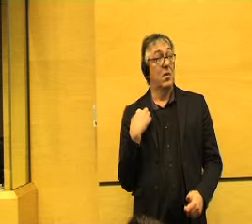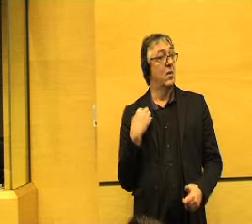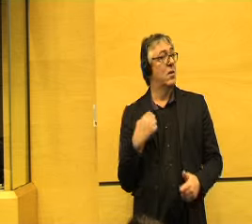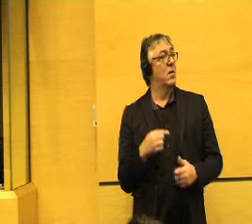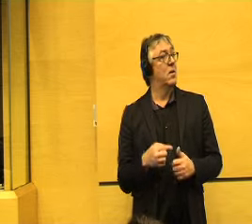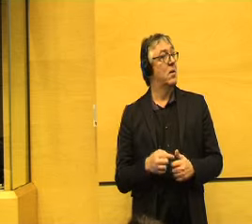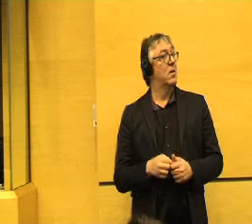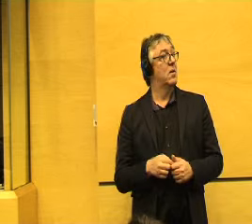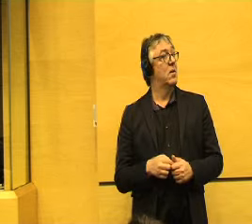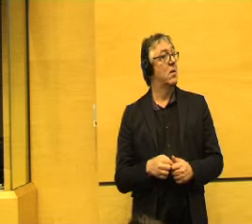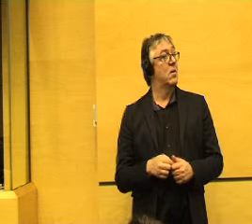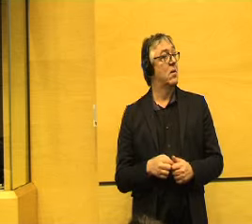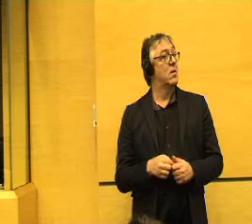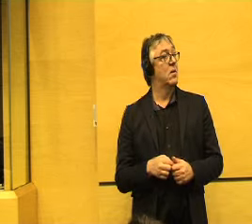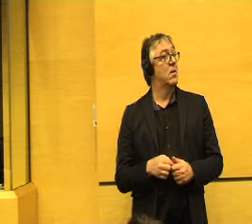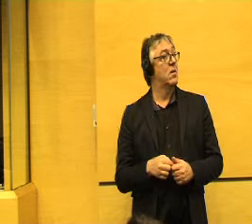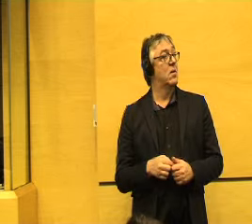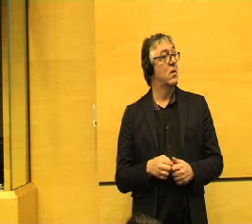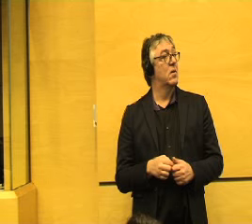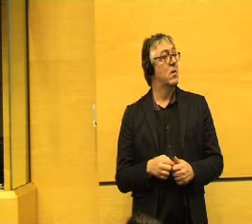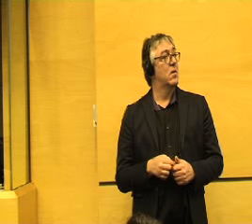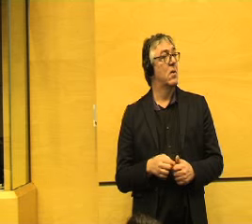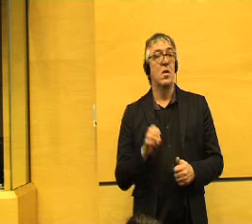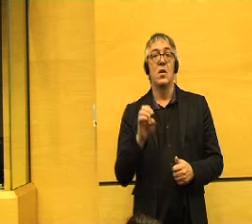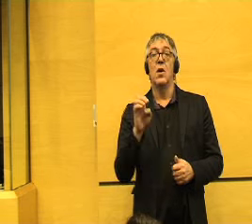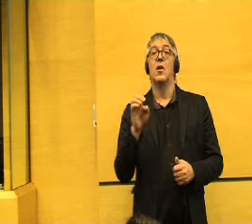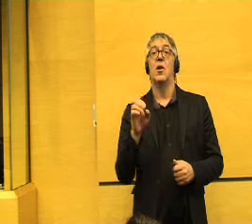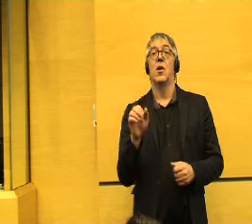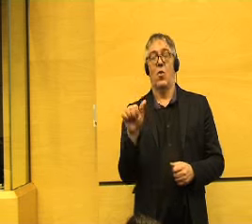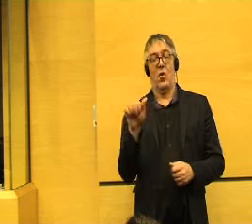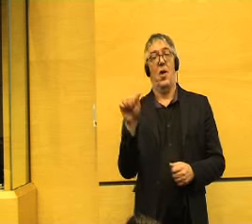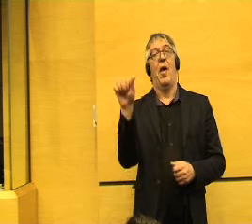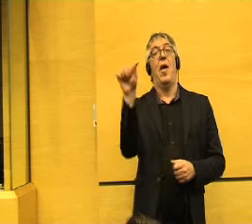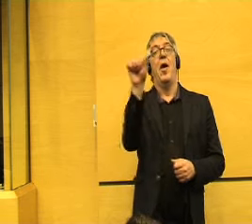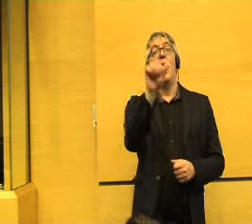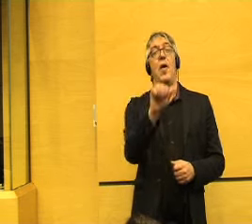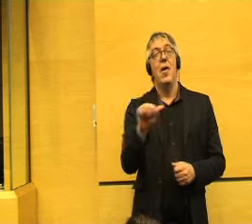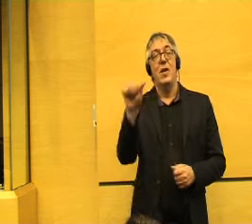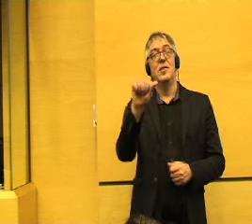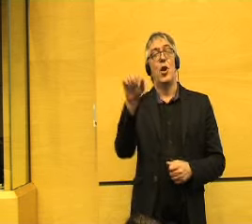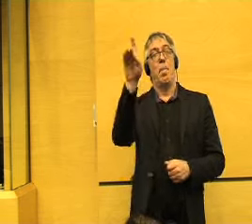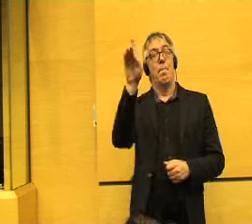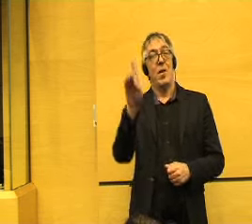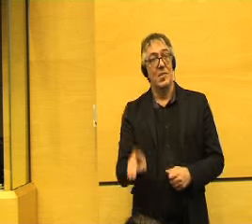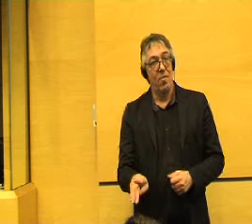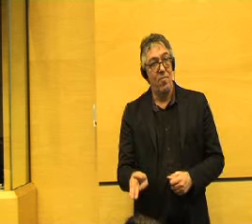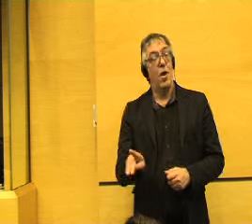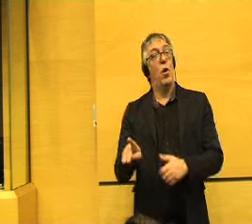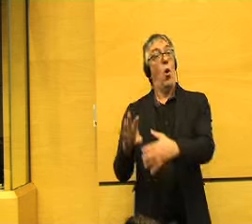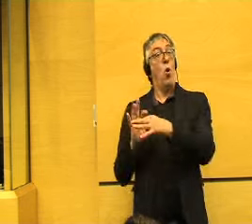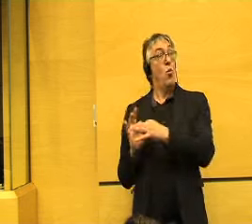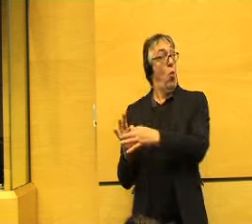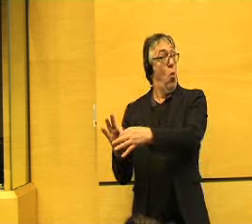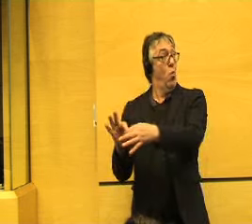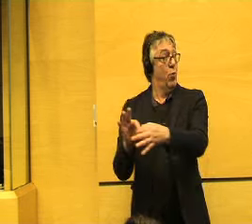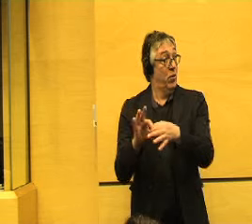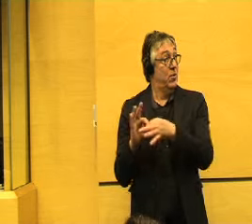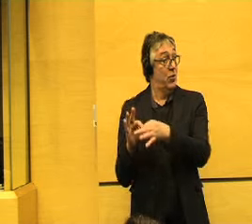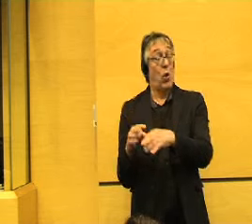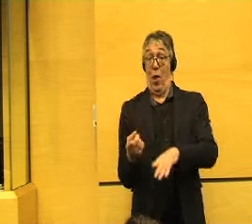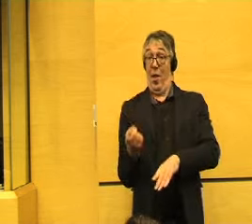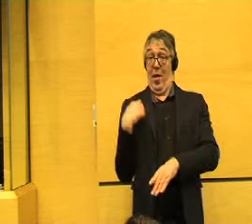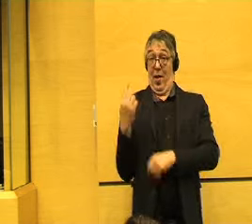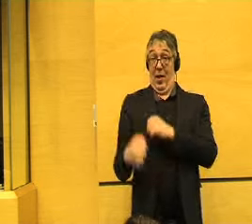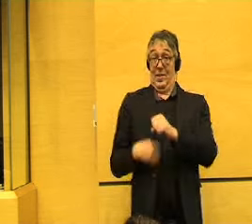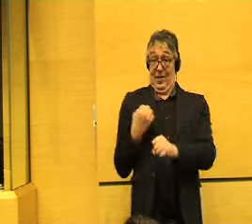into the APEC framework. APEC means Asian Pacific Economic Cooperation. And Thailand is